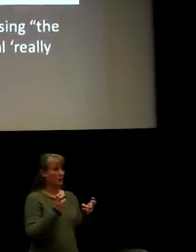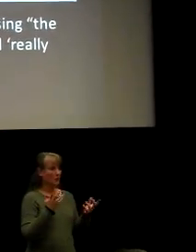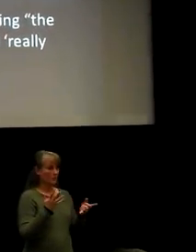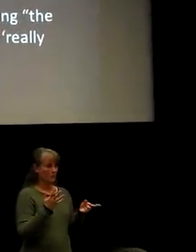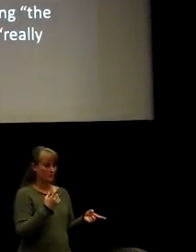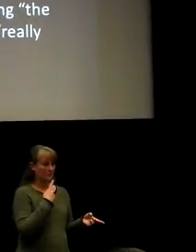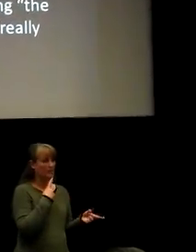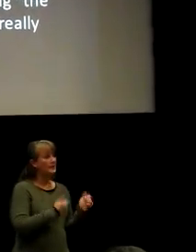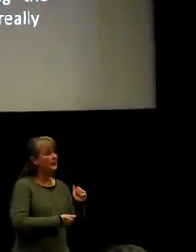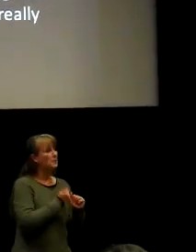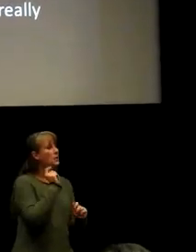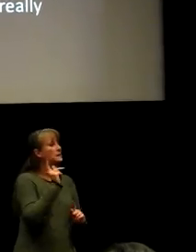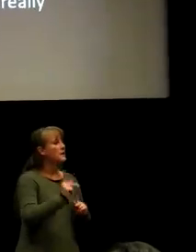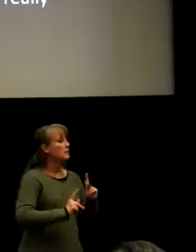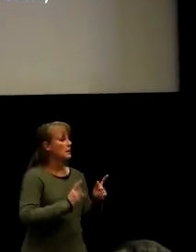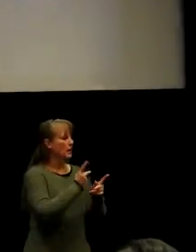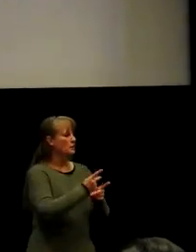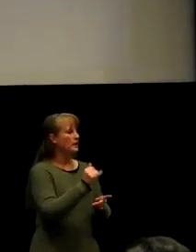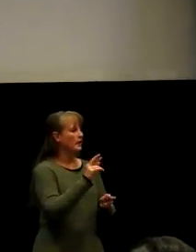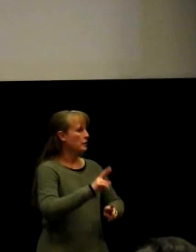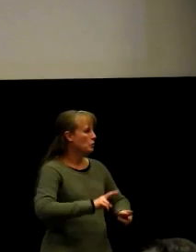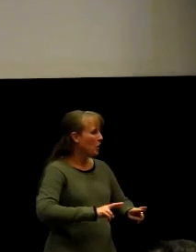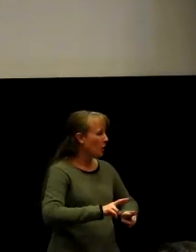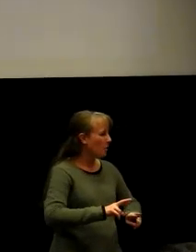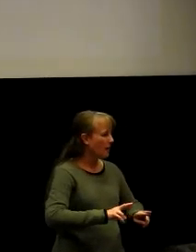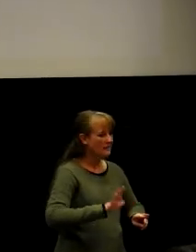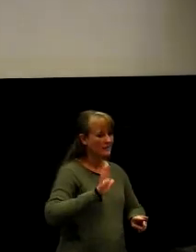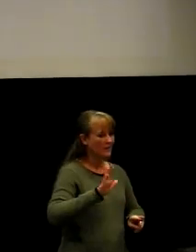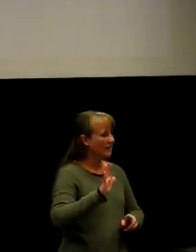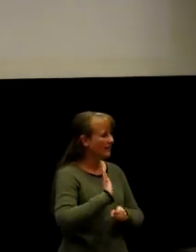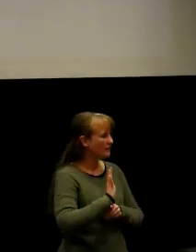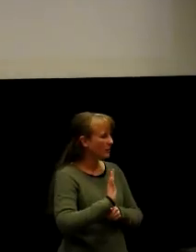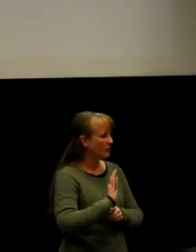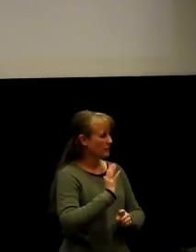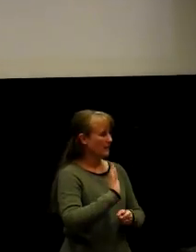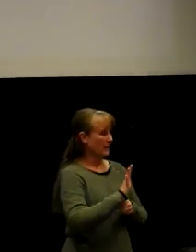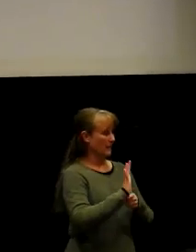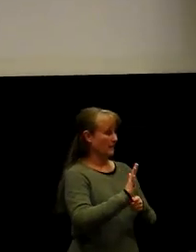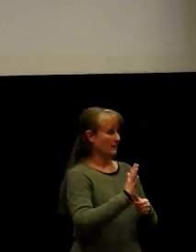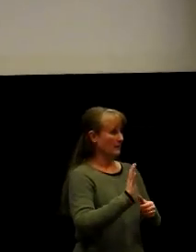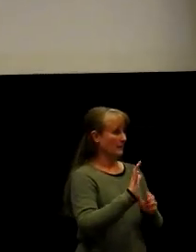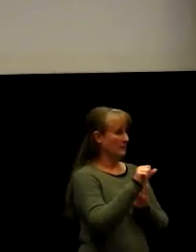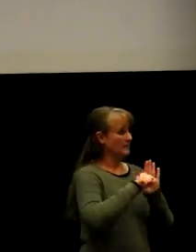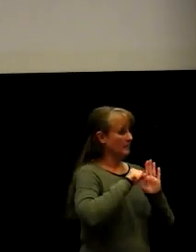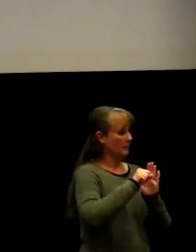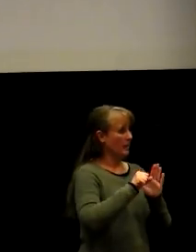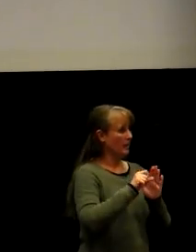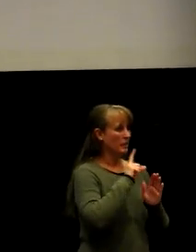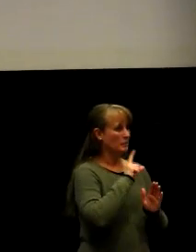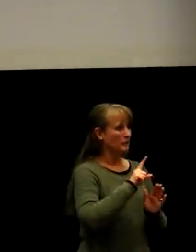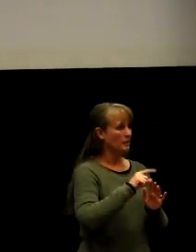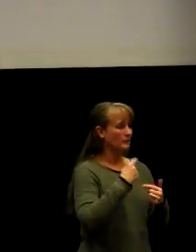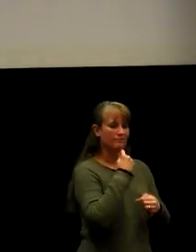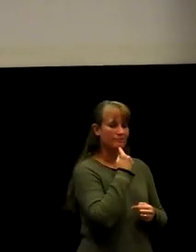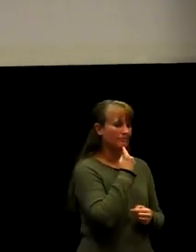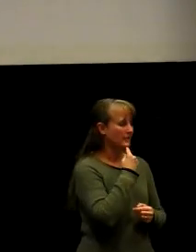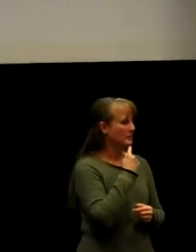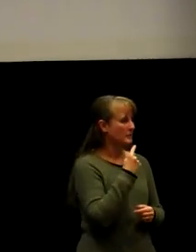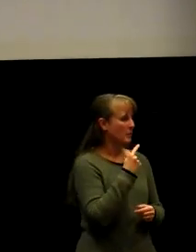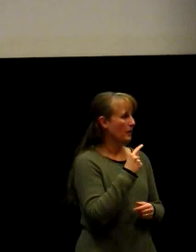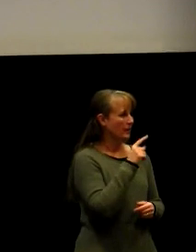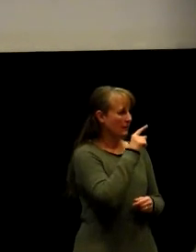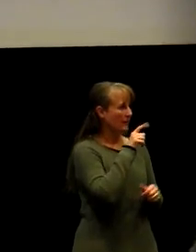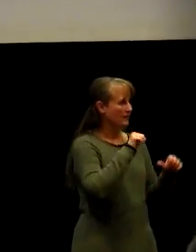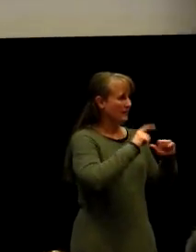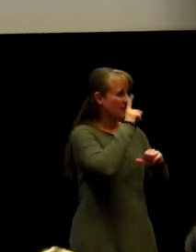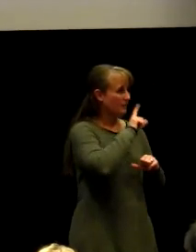that. Most of the people are treated like robots in these films. Cinema has let science fiction down. Most science fiction films are